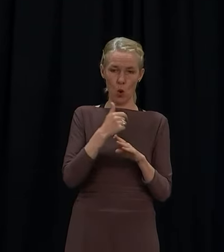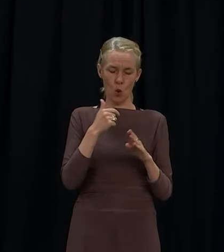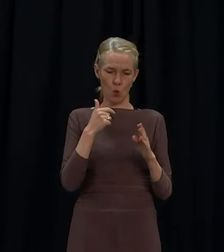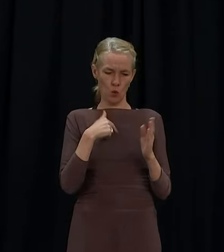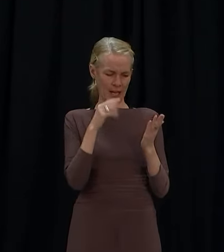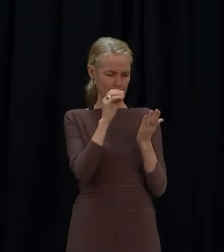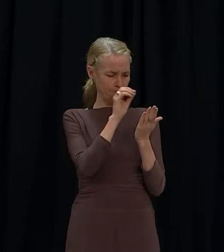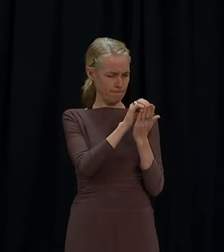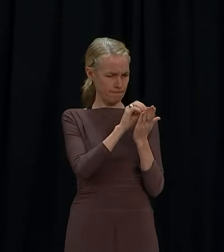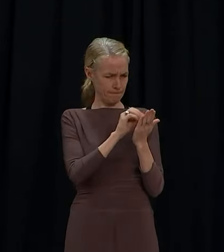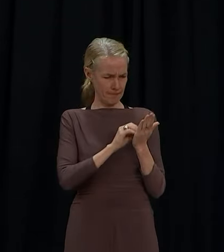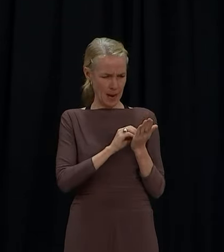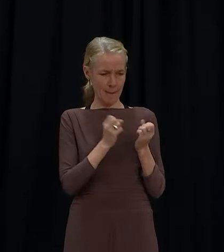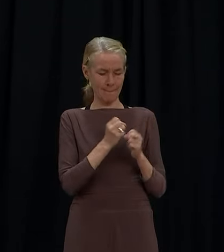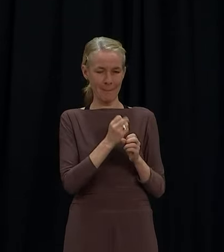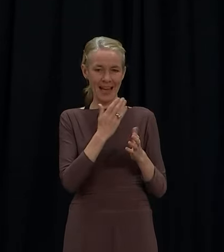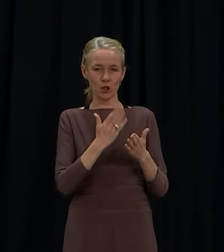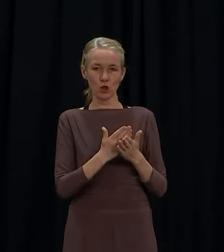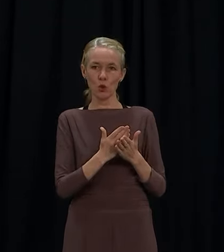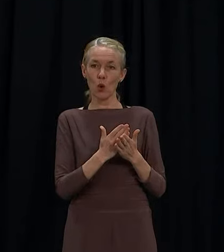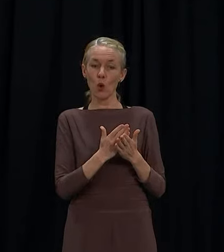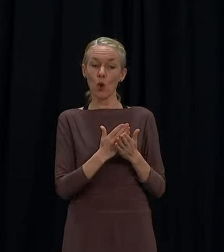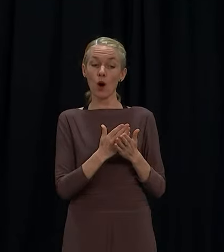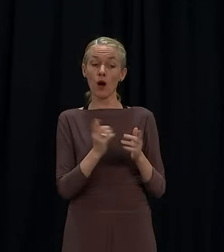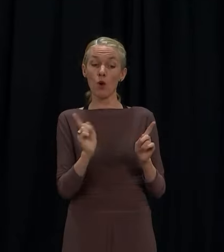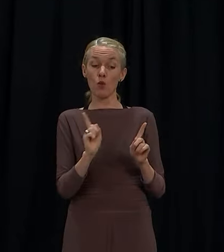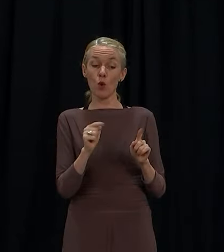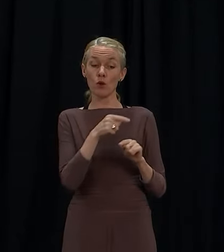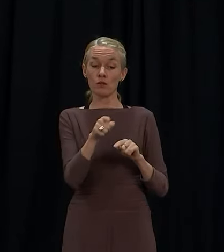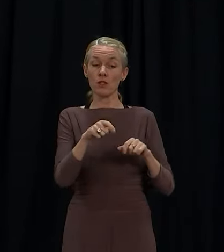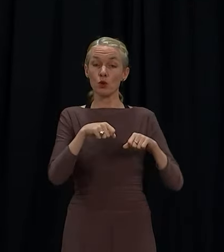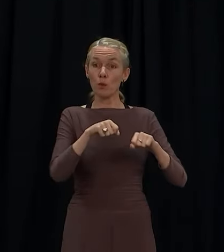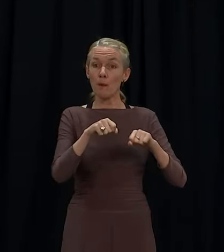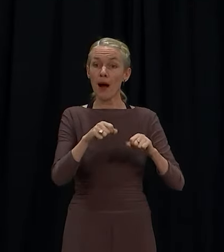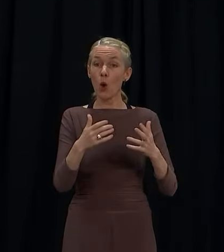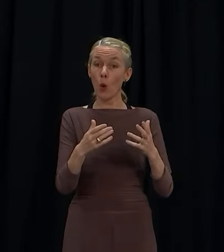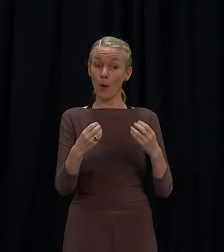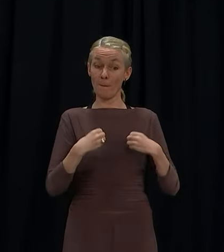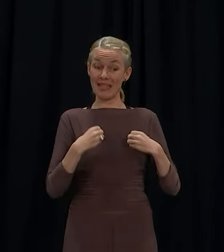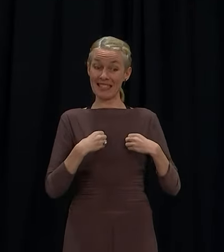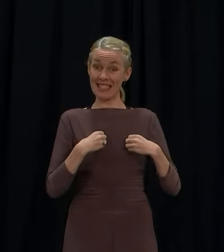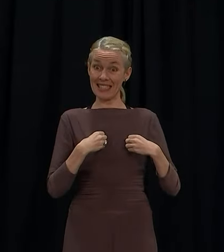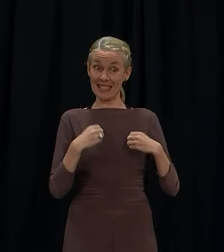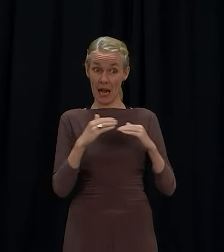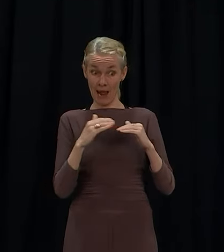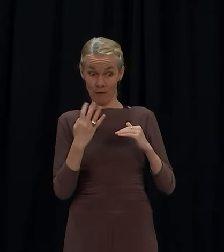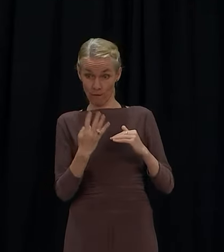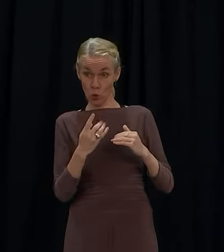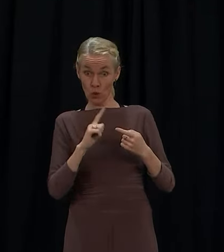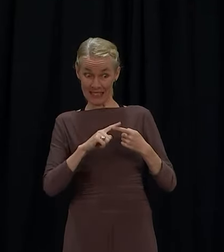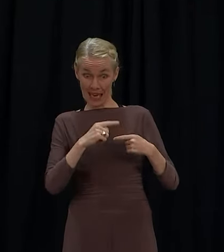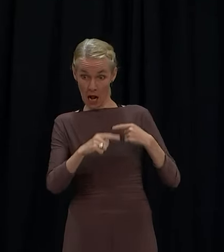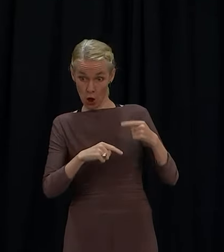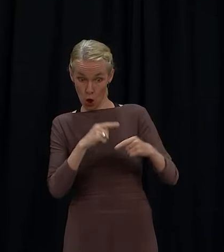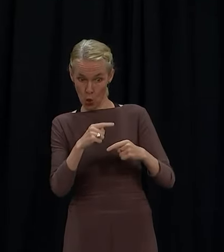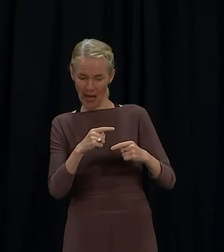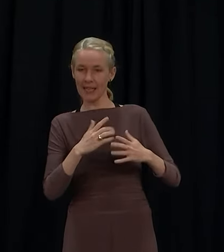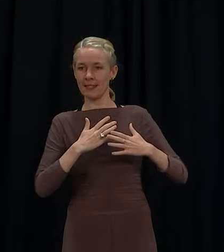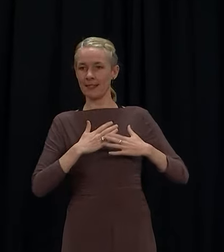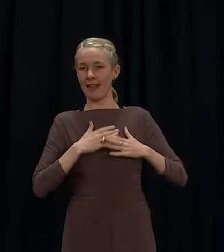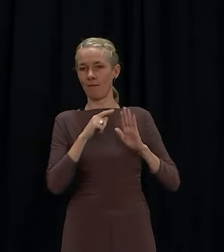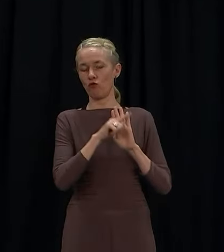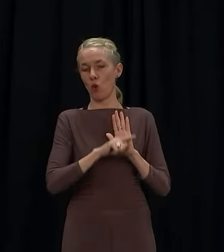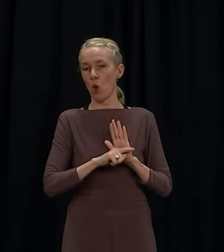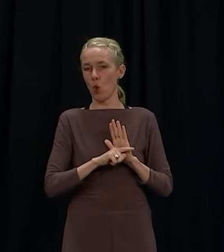those essential workers, because that's always been realised that is a potential that one could have